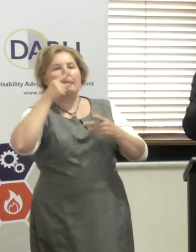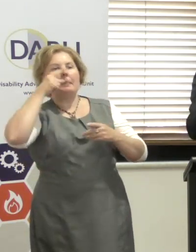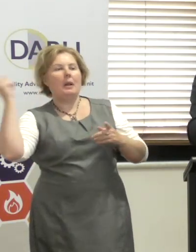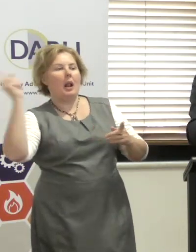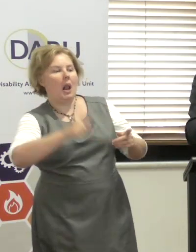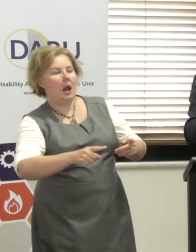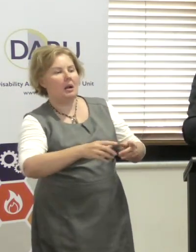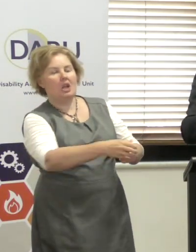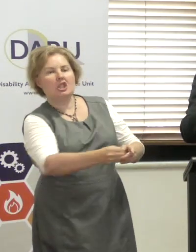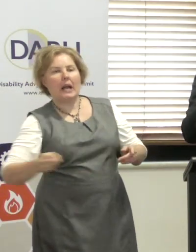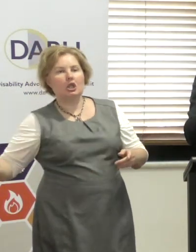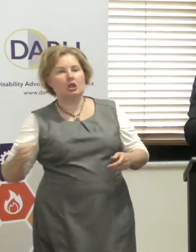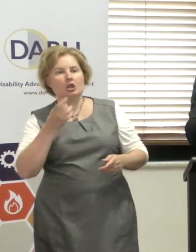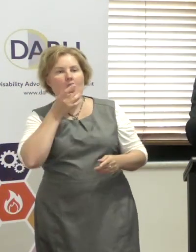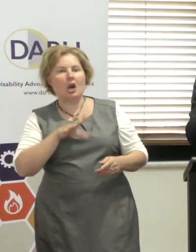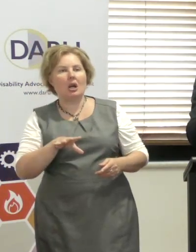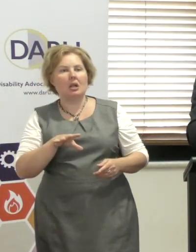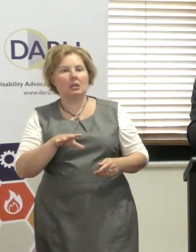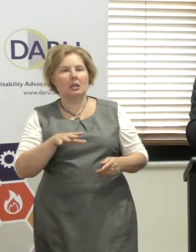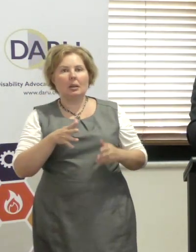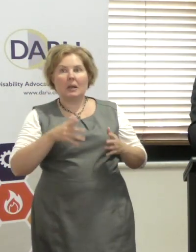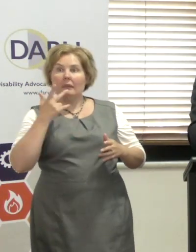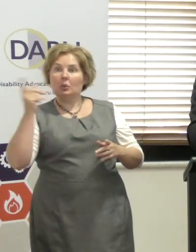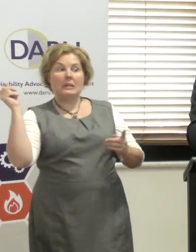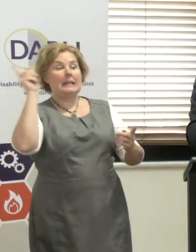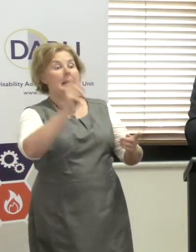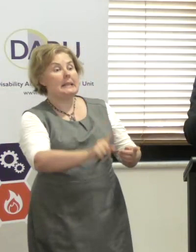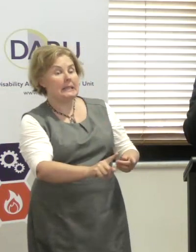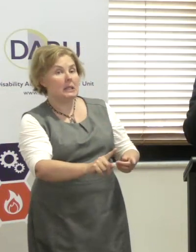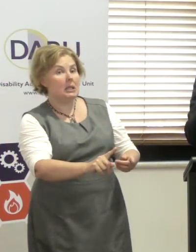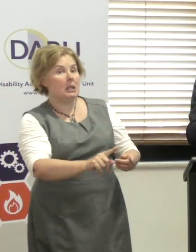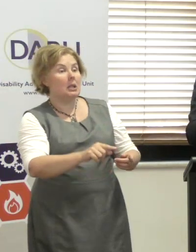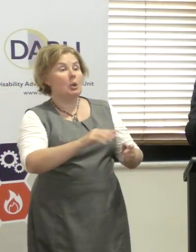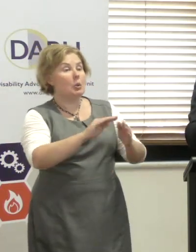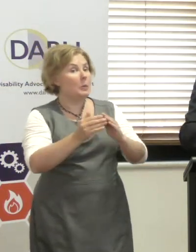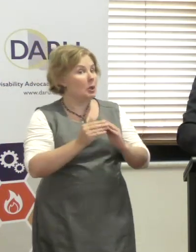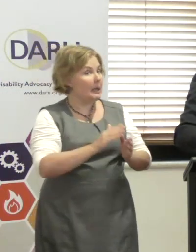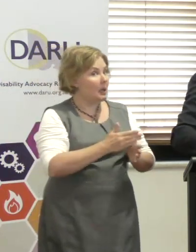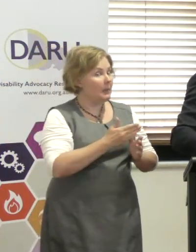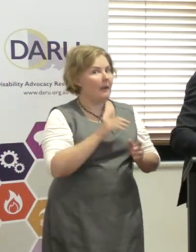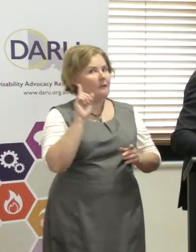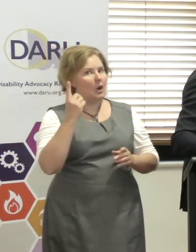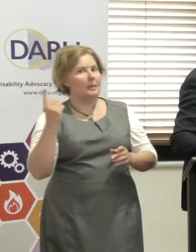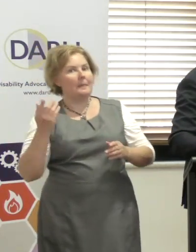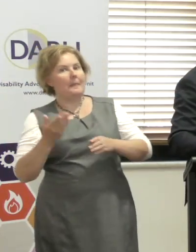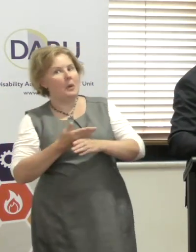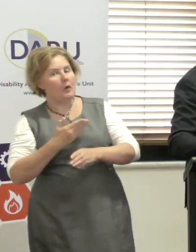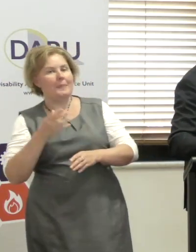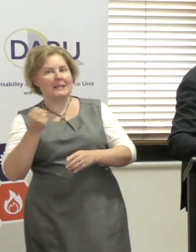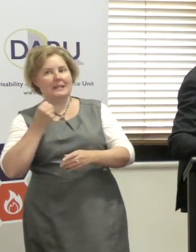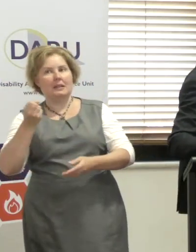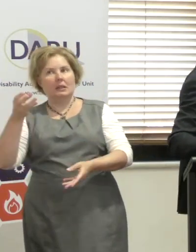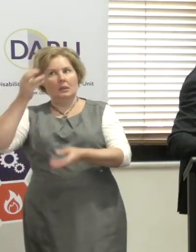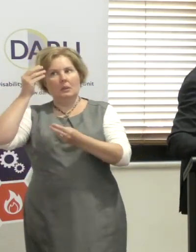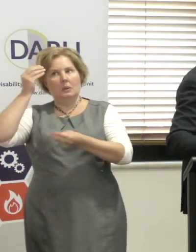if you're in that space, the notion of to be trauma informed is to think it through. So I'll put that there, but I'll